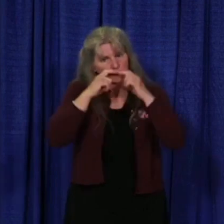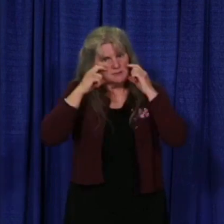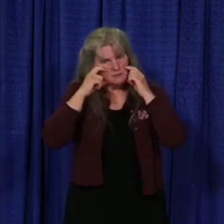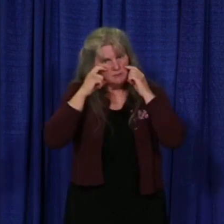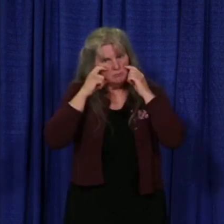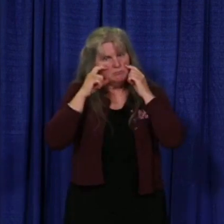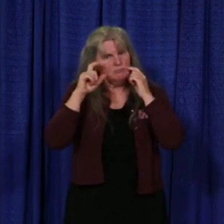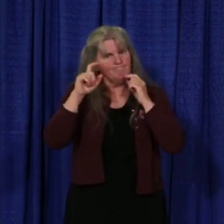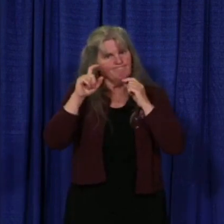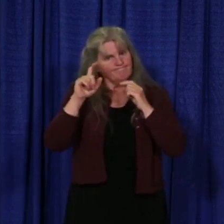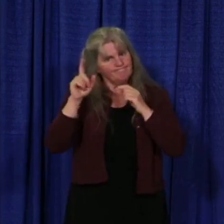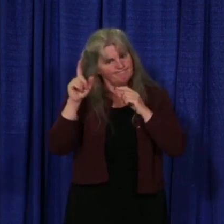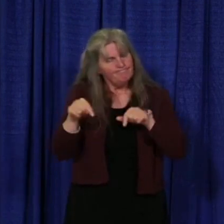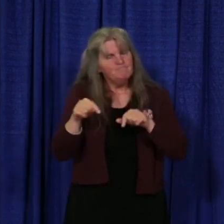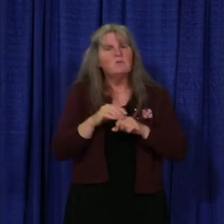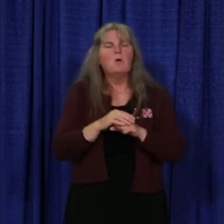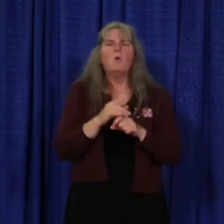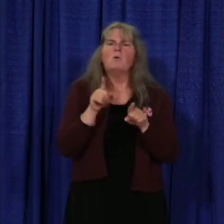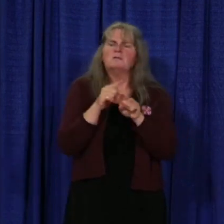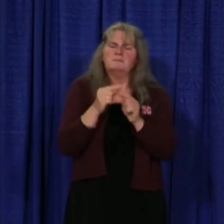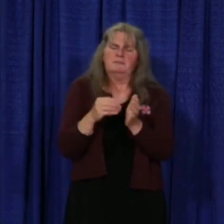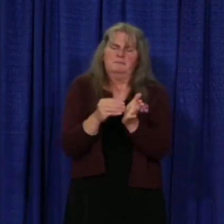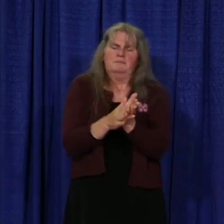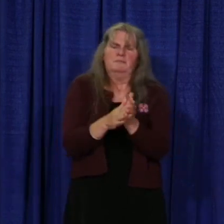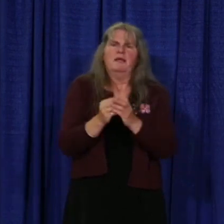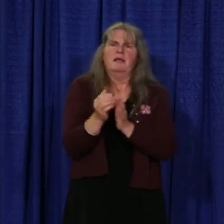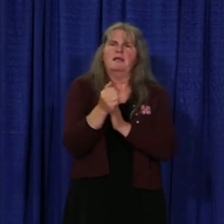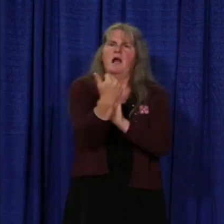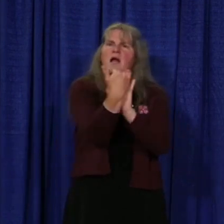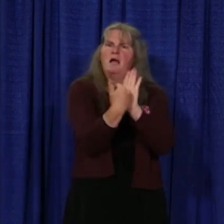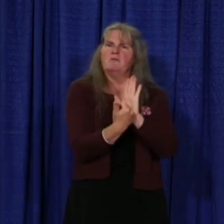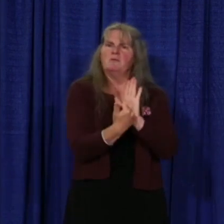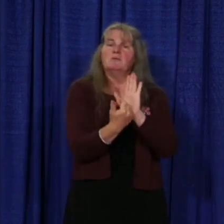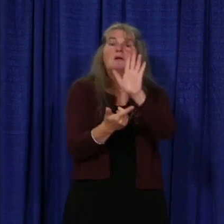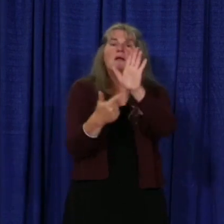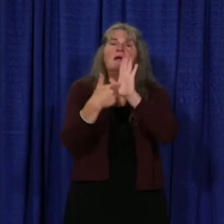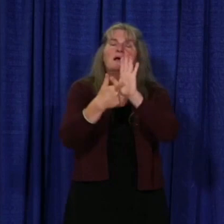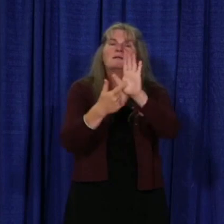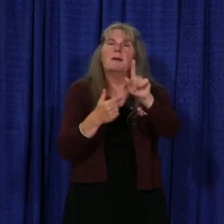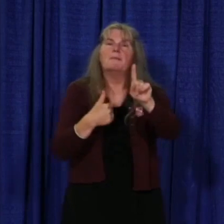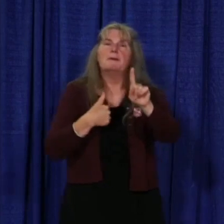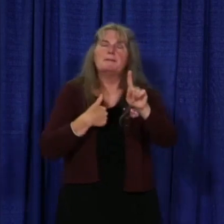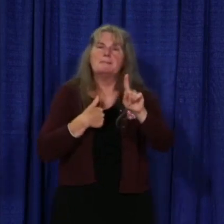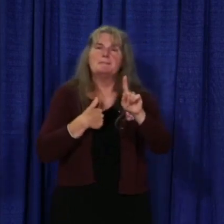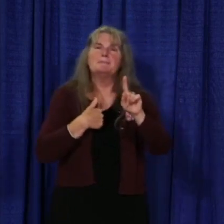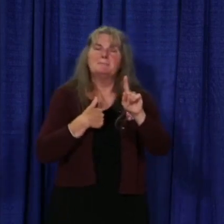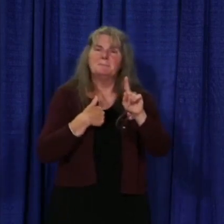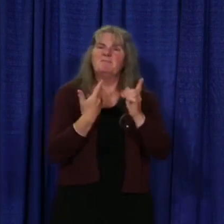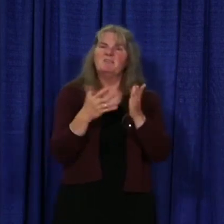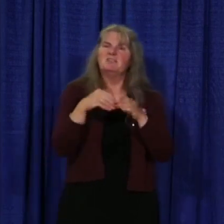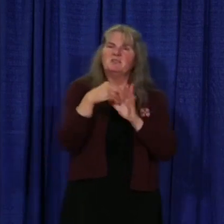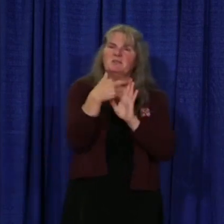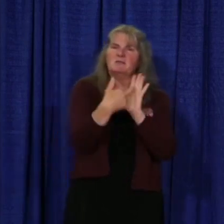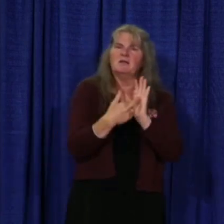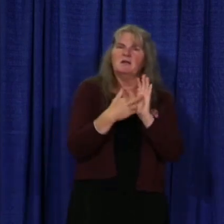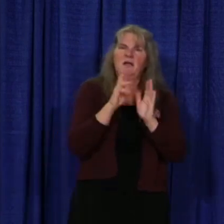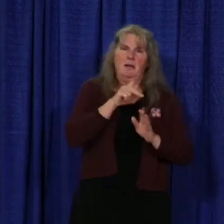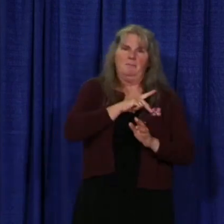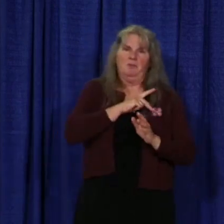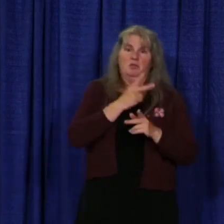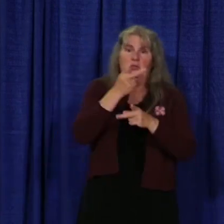masks, or even written them into our guidance. And an example of that is in personal